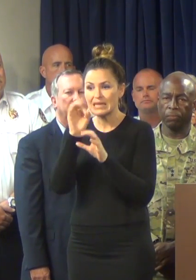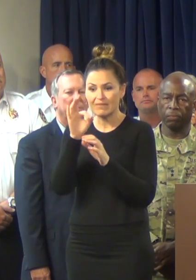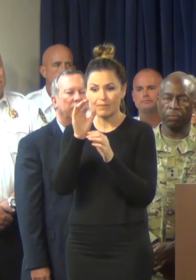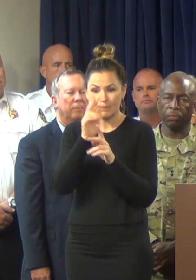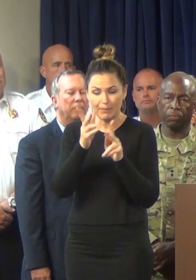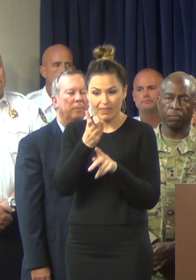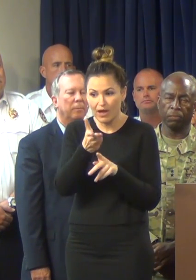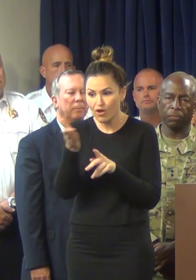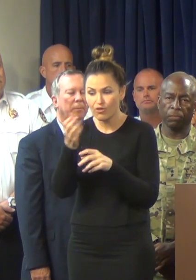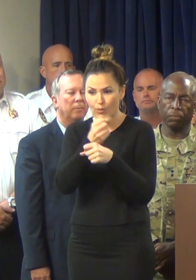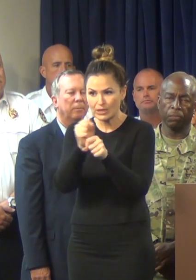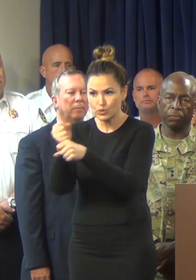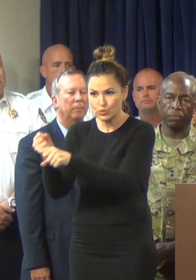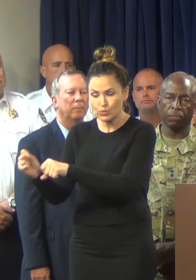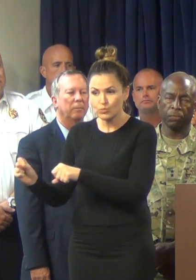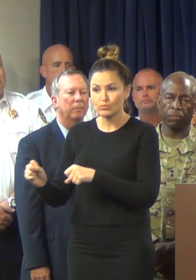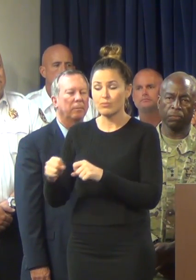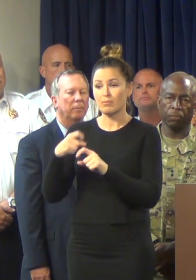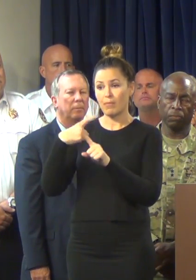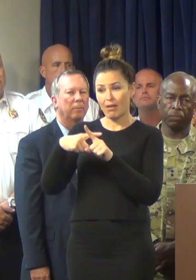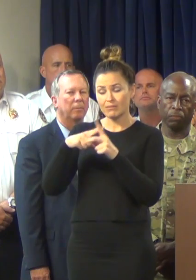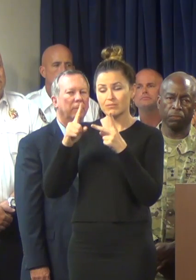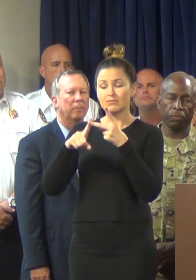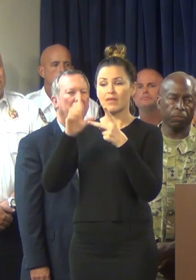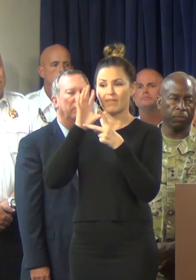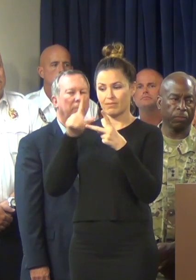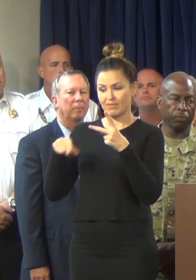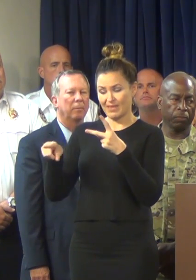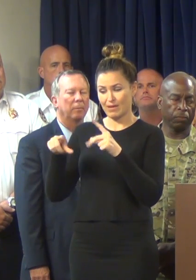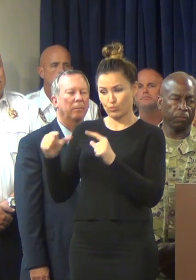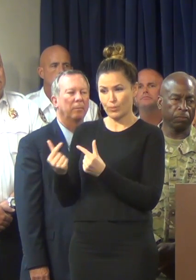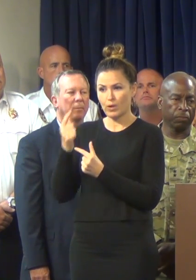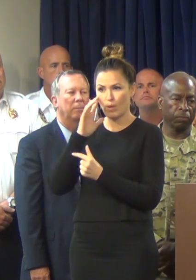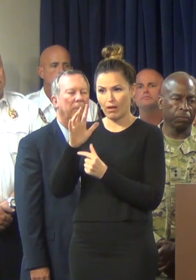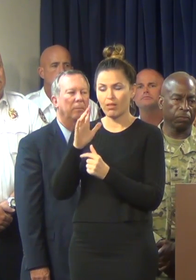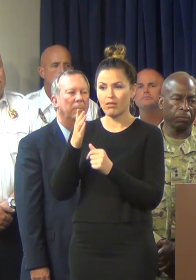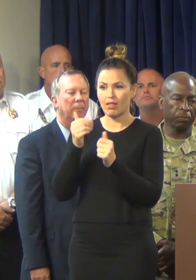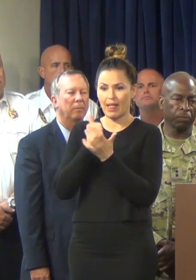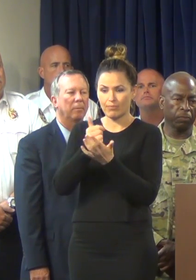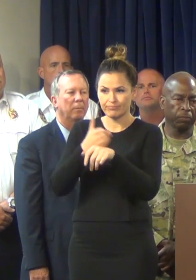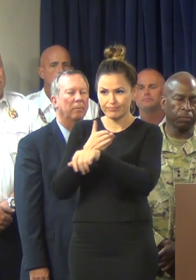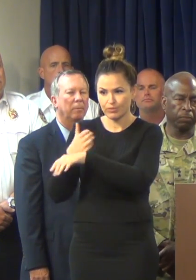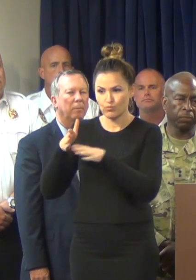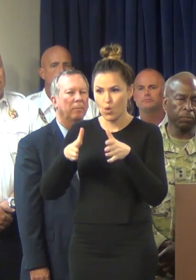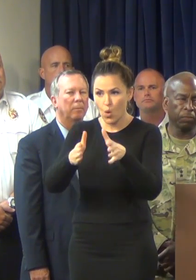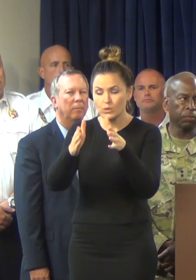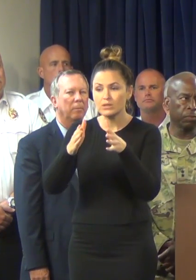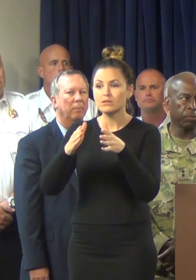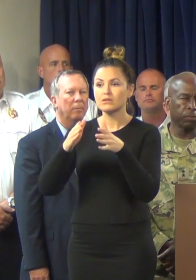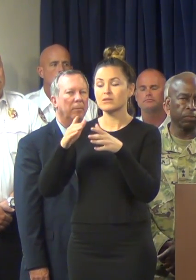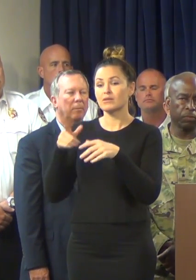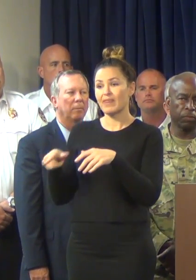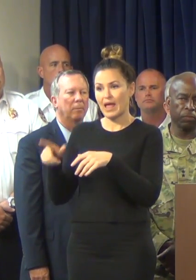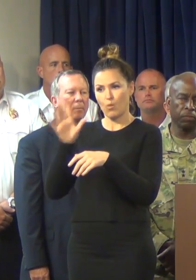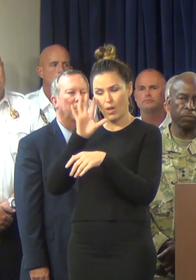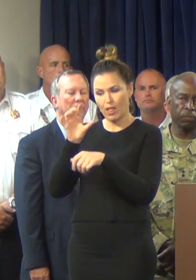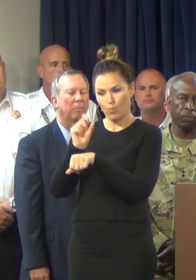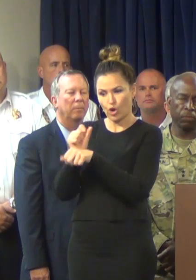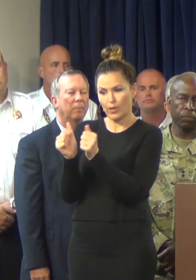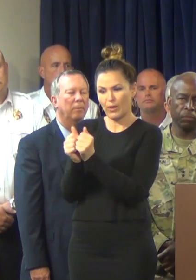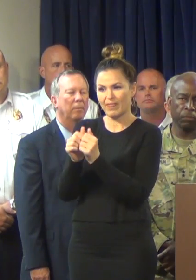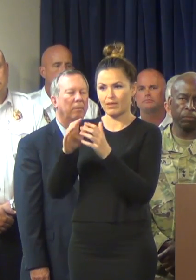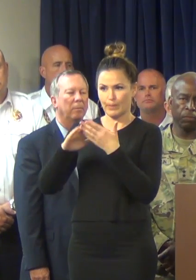together. But then on top of that, they'll work on roads, They'll work on public safety, but they'll be working with the